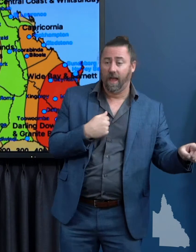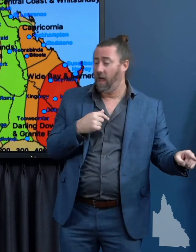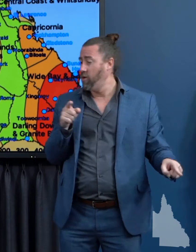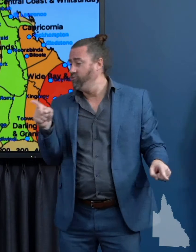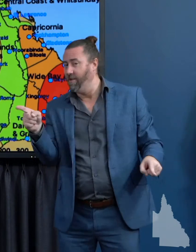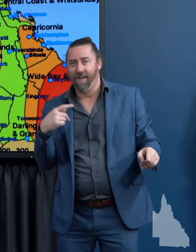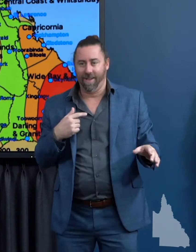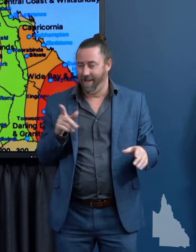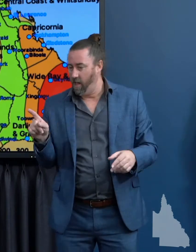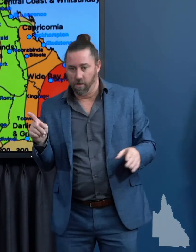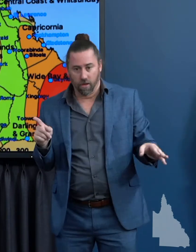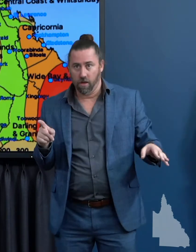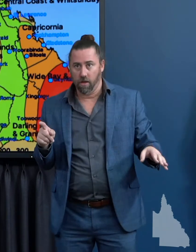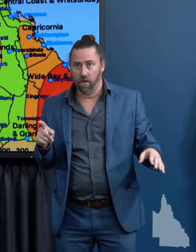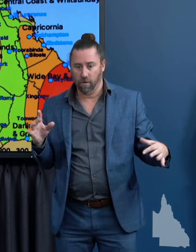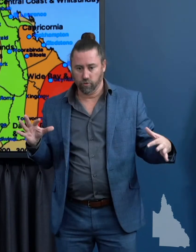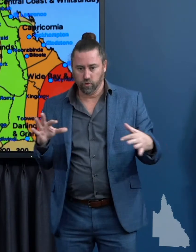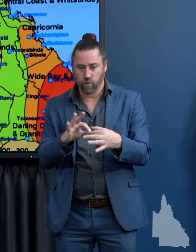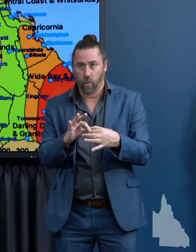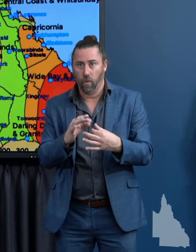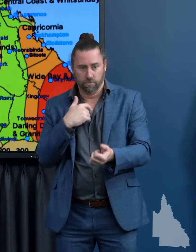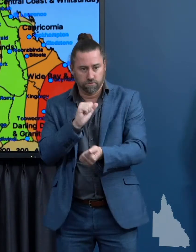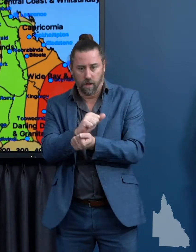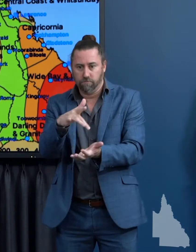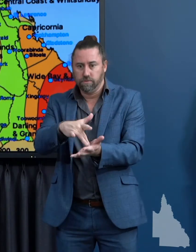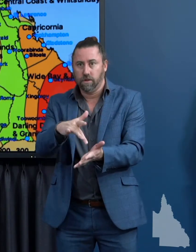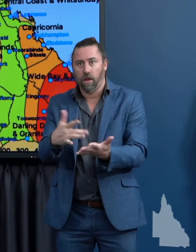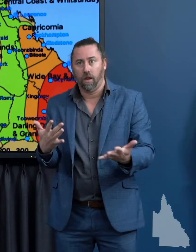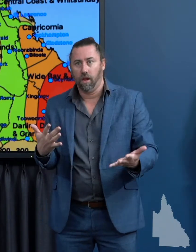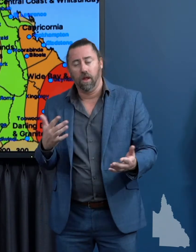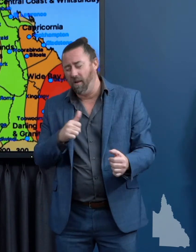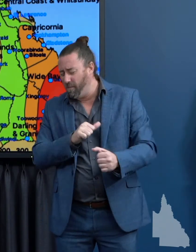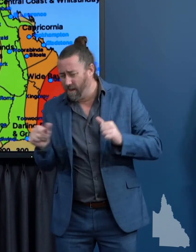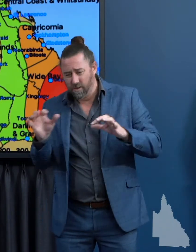last few days. So please, I just reiterate again,